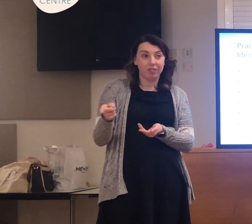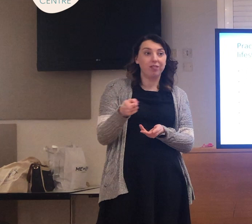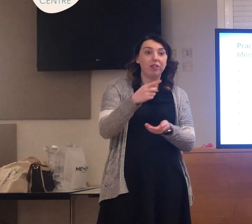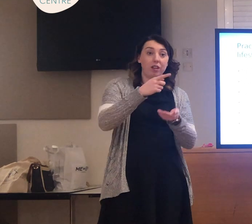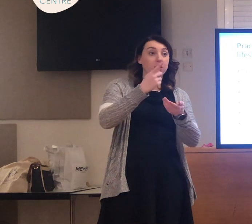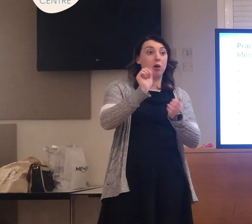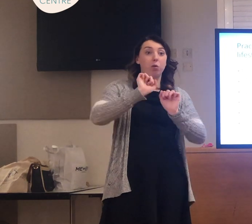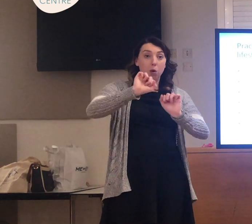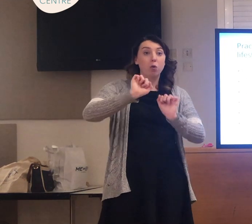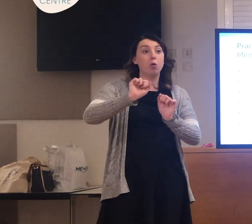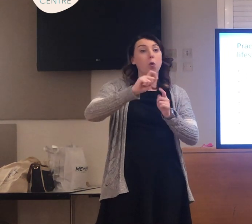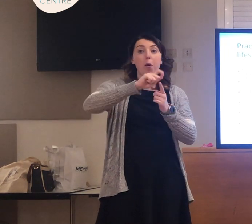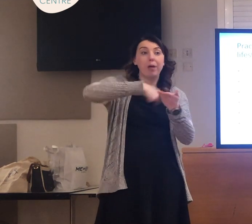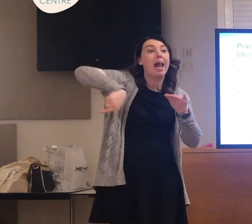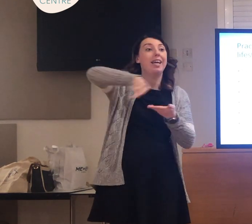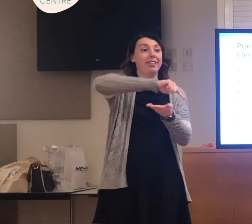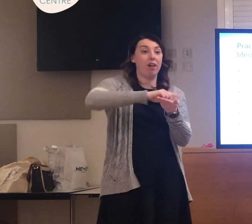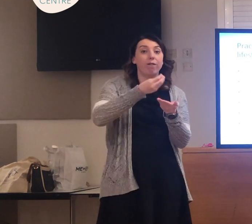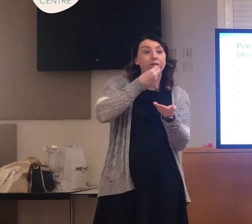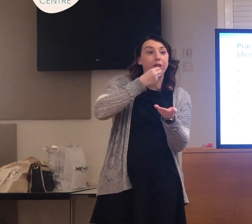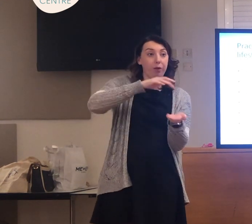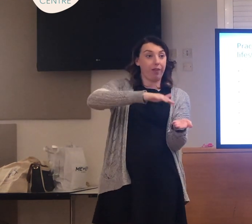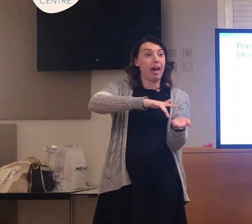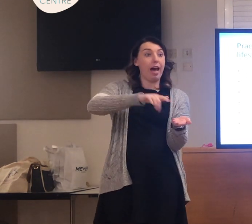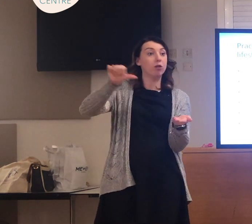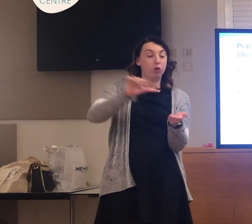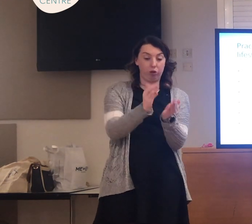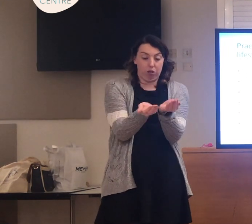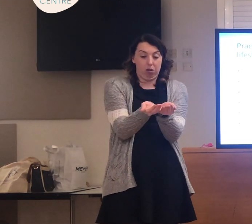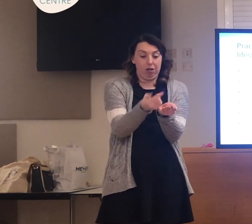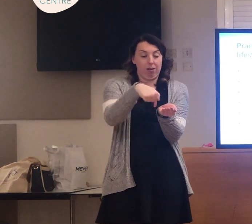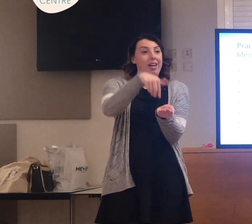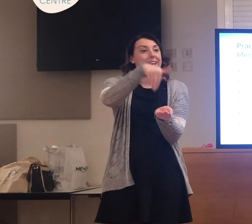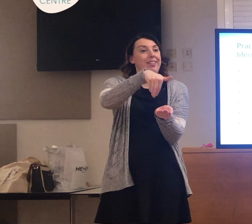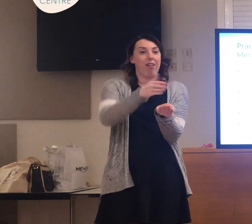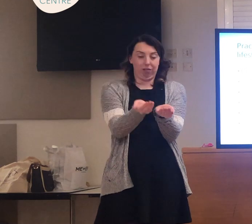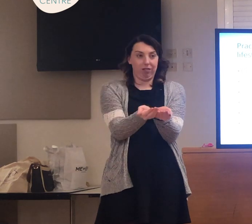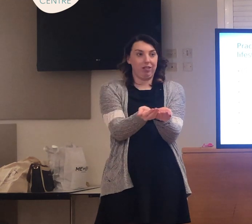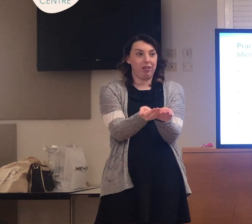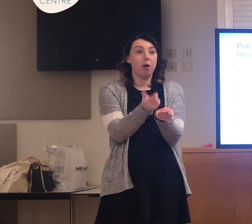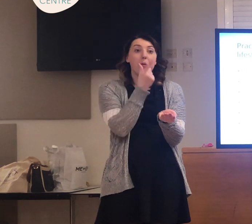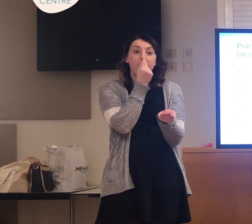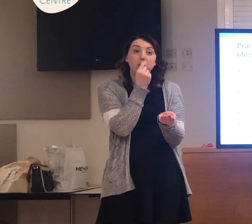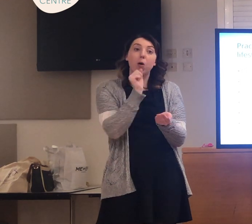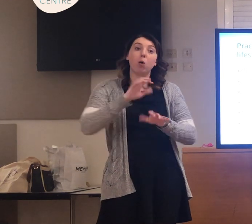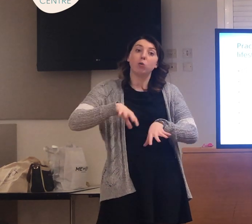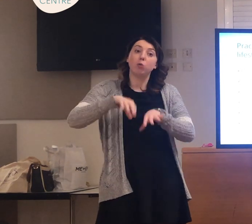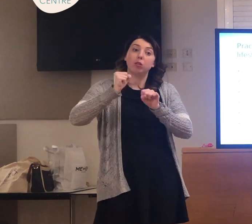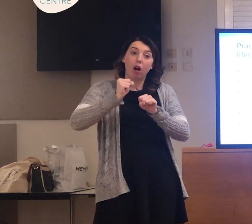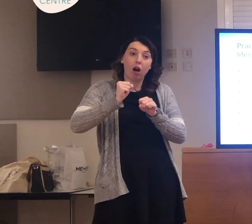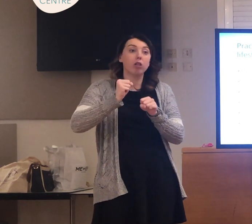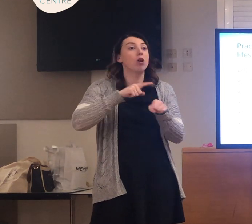That's the whole plate of food. Yeah, you might find it's easy to move to a smaller plate to begin with.